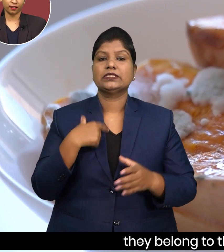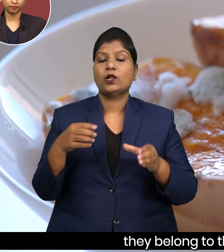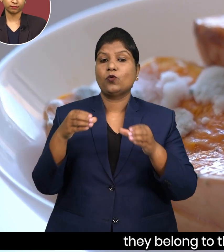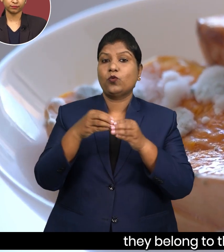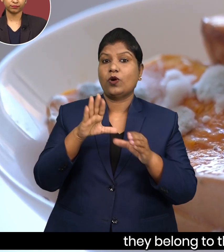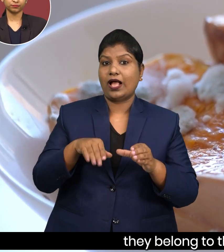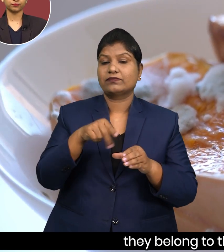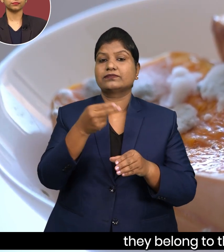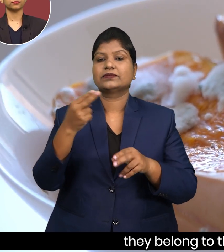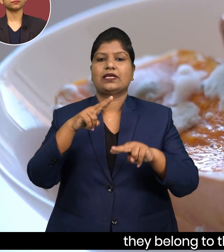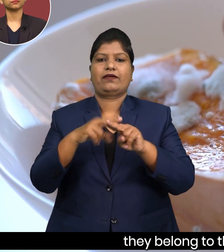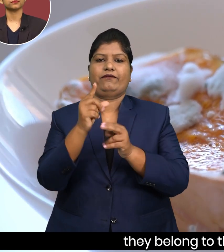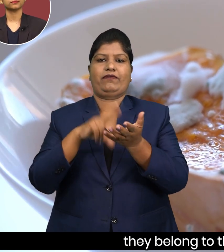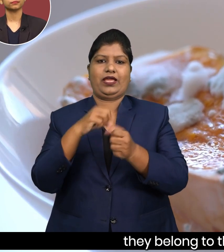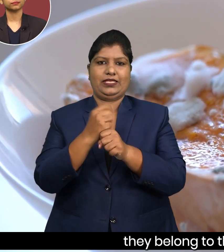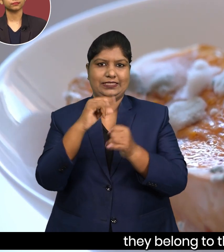fungus.